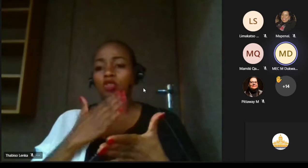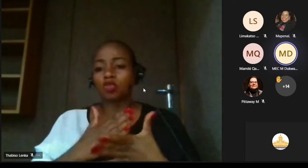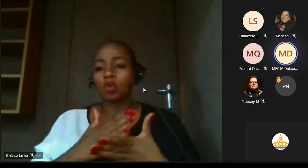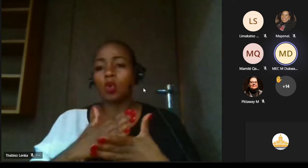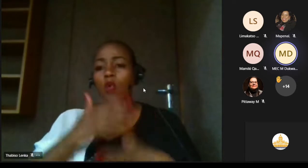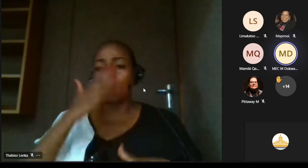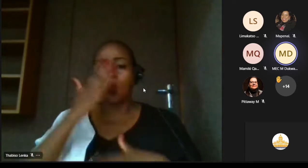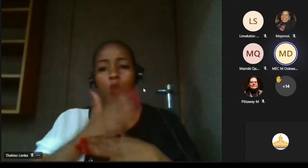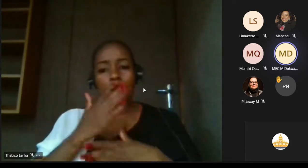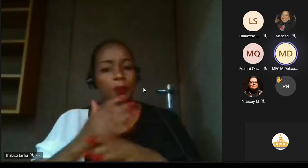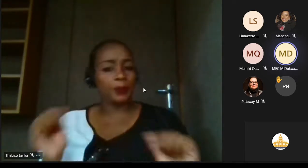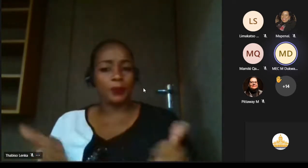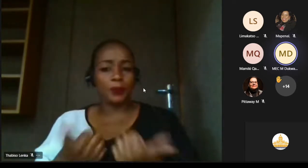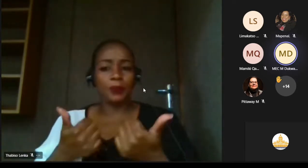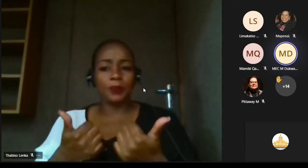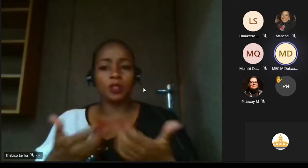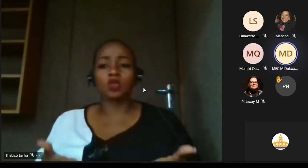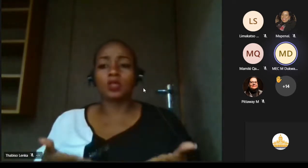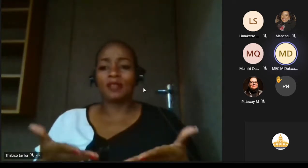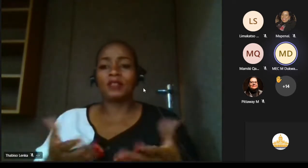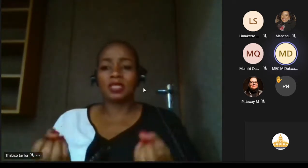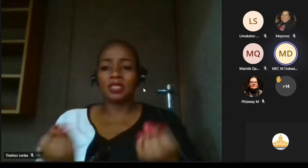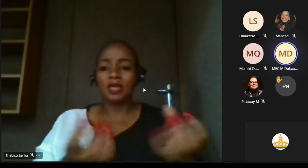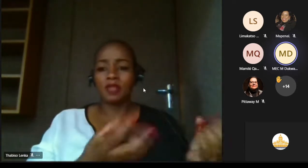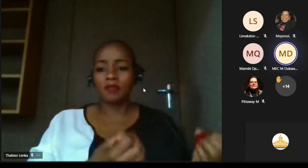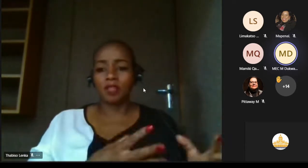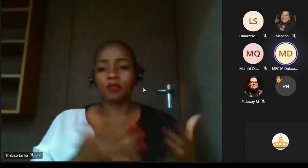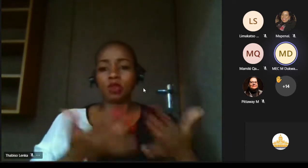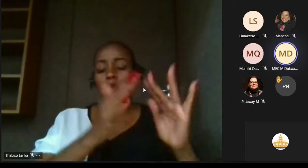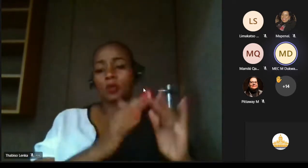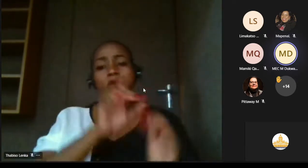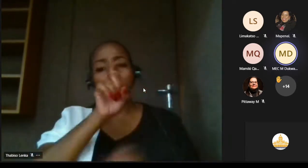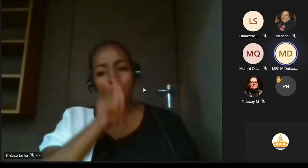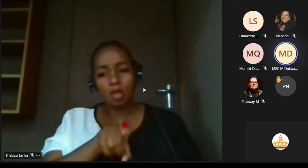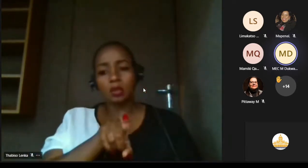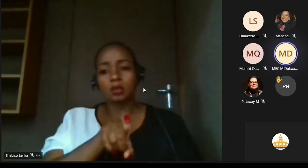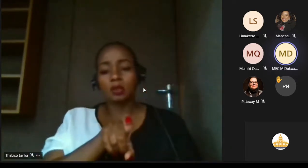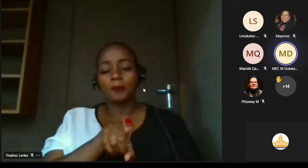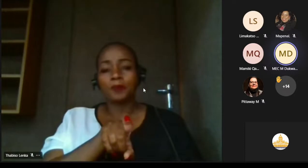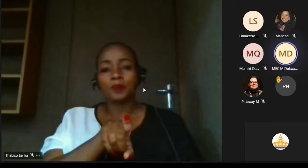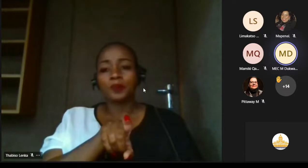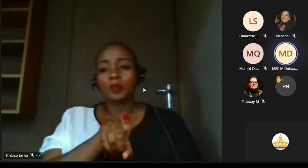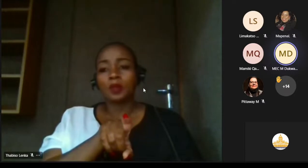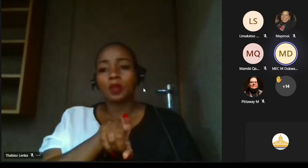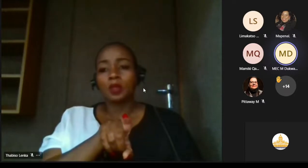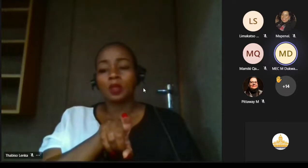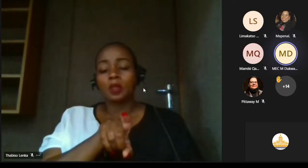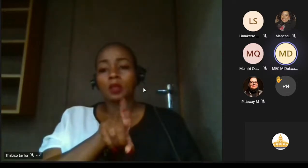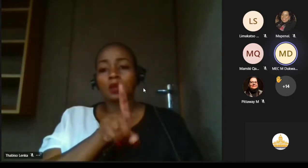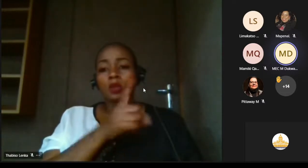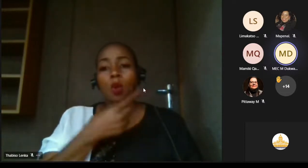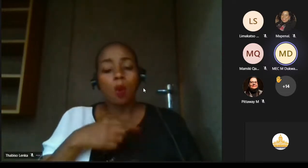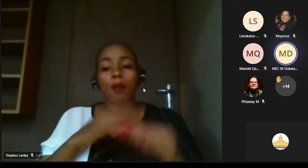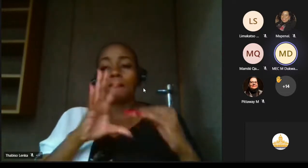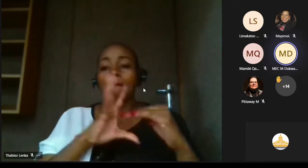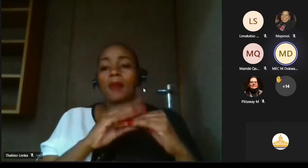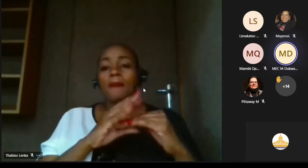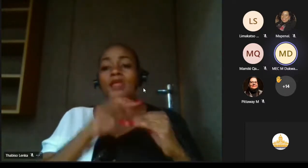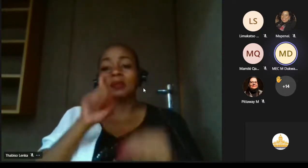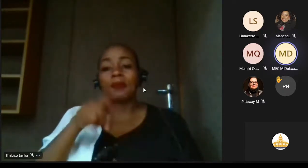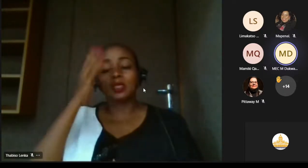efficiently provide services to our communities as we should. As honorable members might know, the